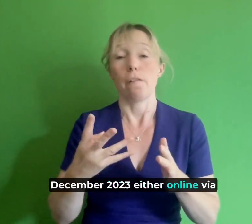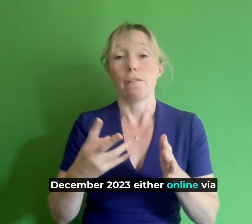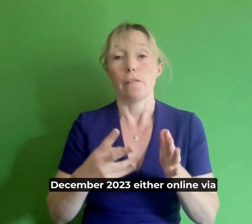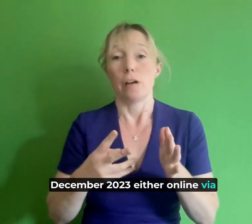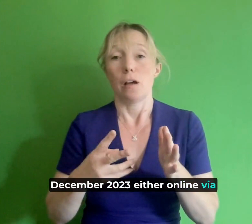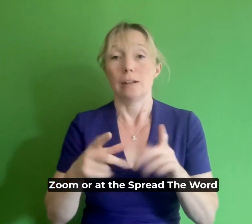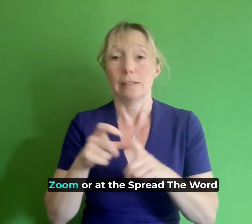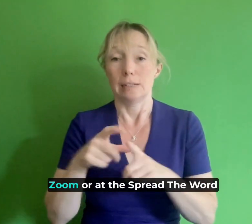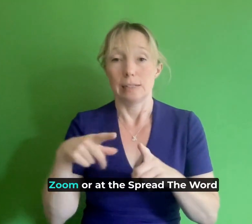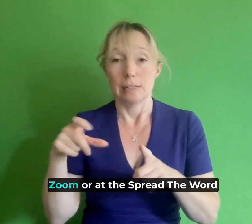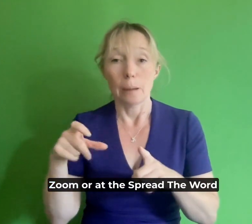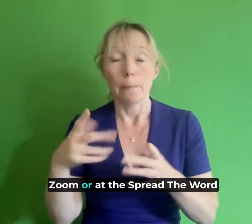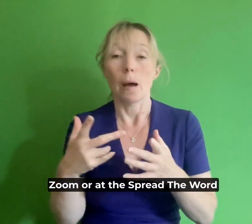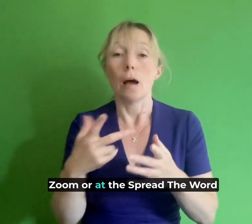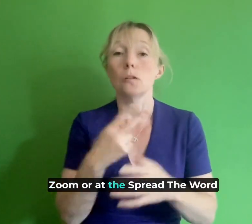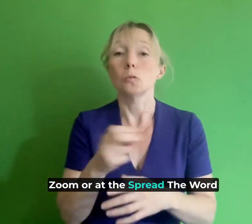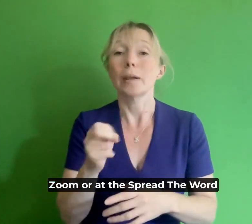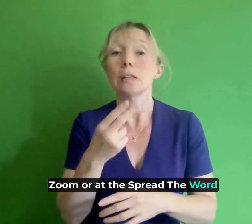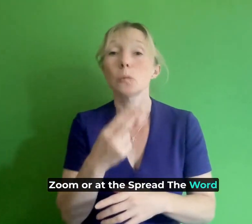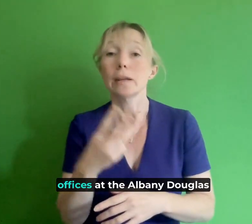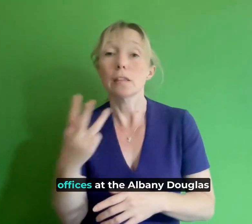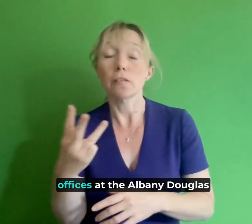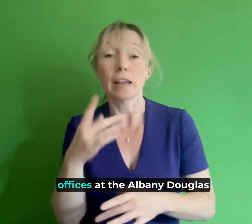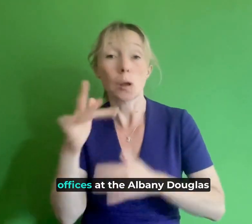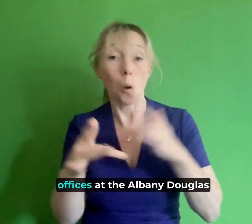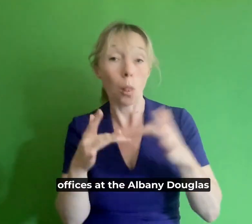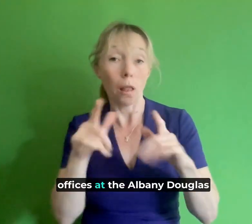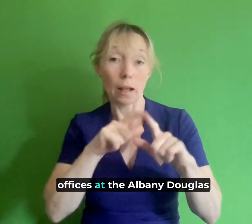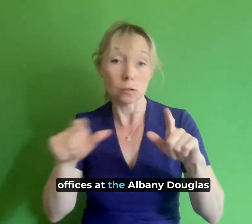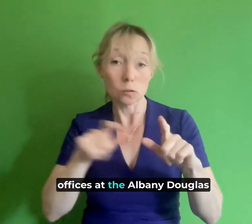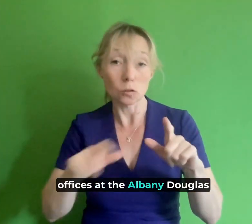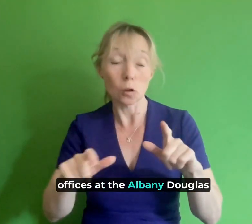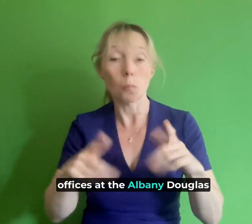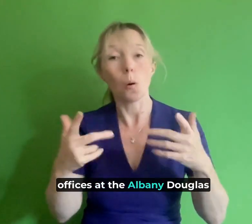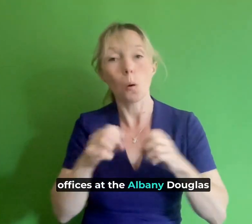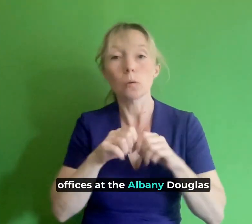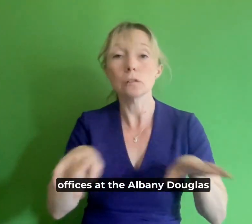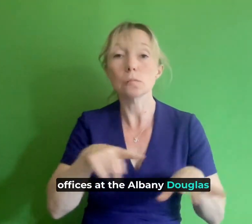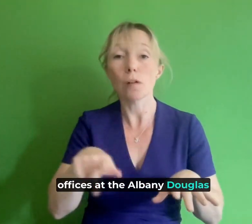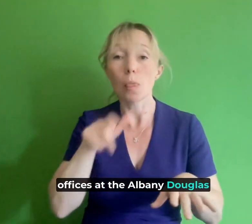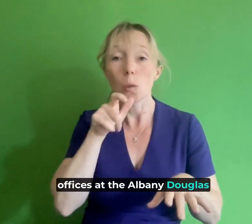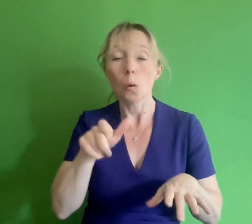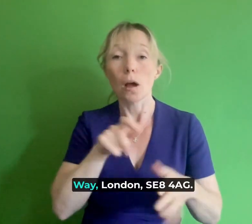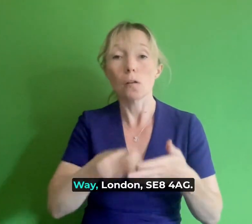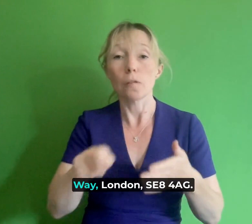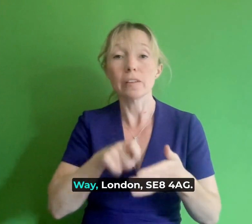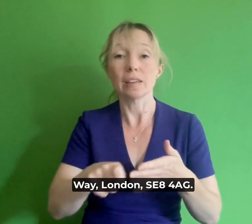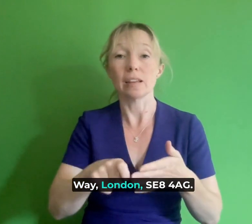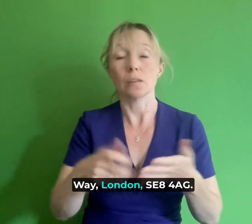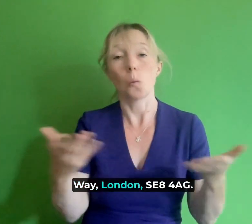online via Zoom or at the Spread the Word offices at the Albany, Douglas Way,